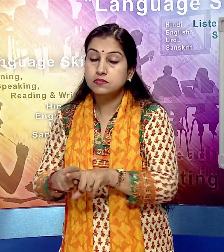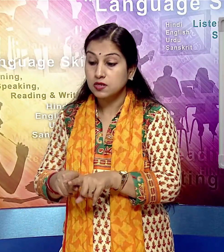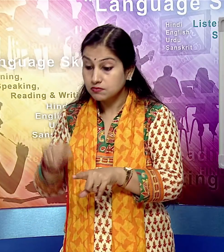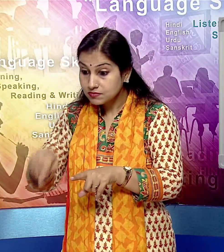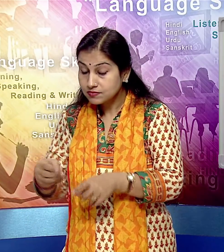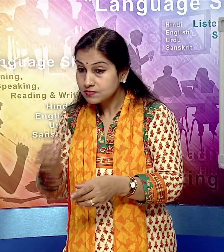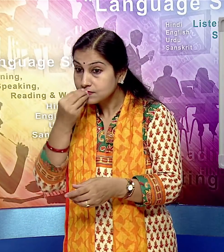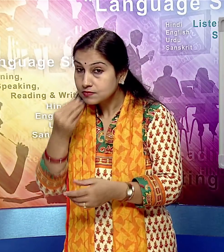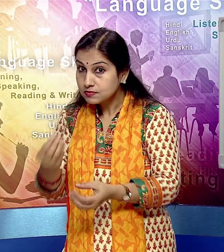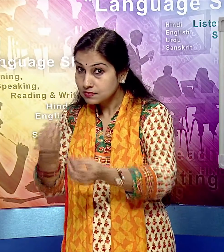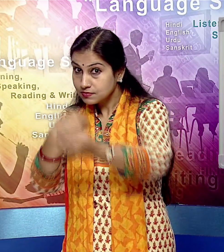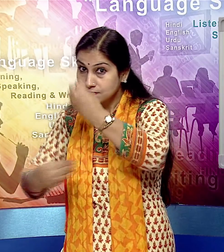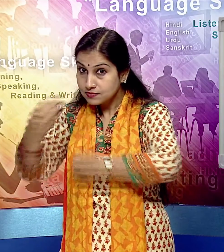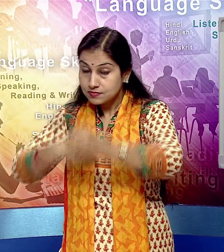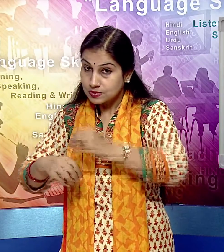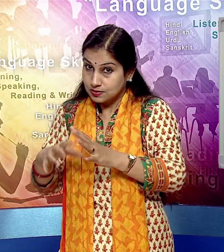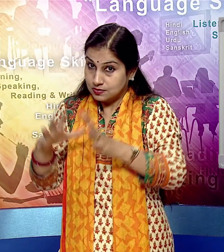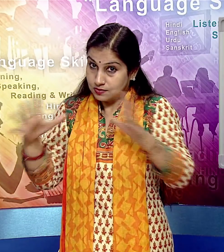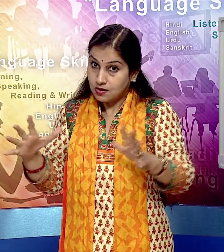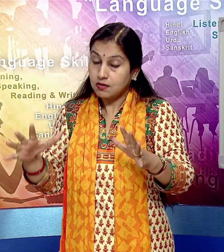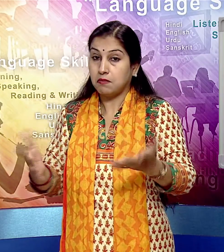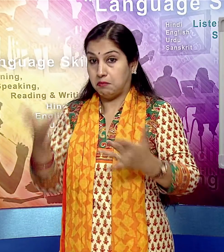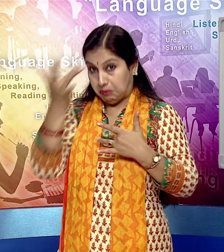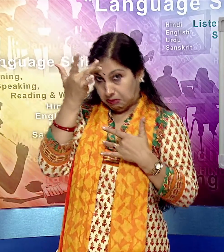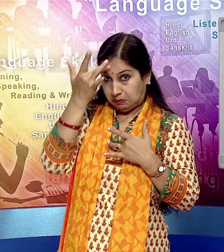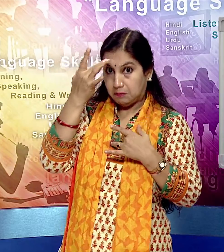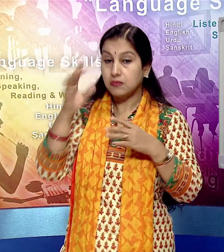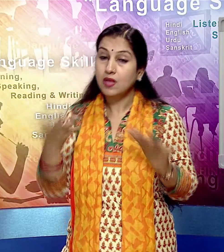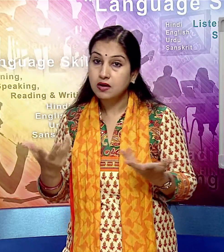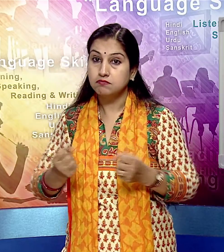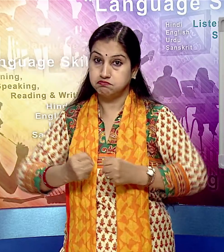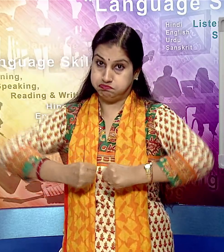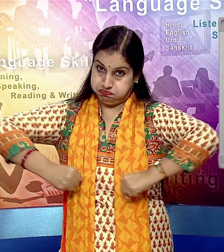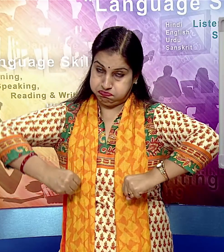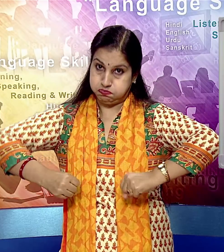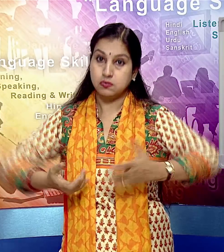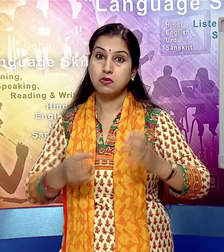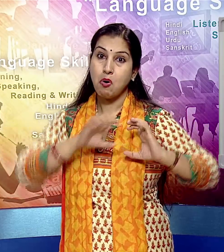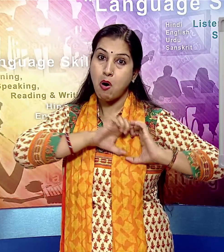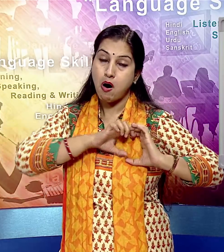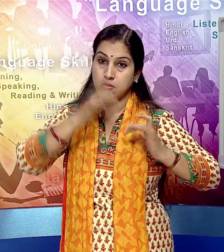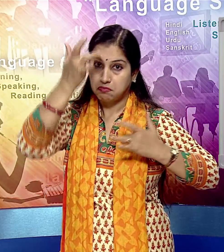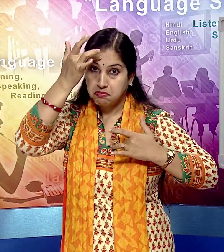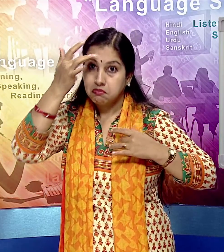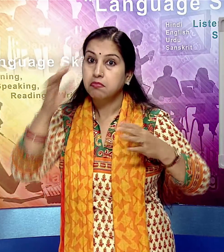harmful to the health and responsible for many diseases like obesity, heart